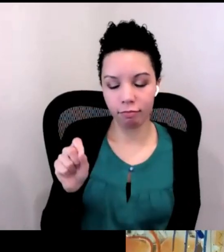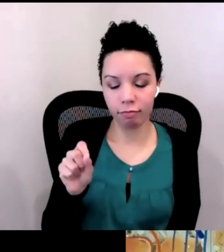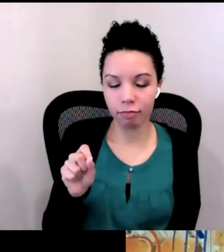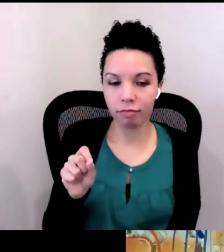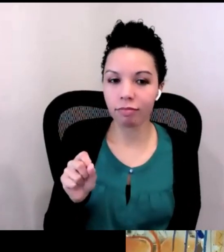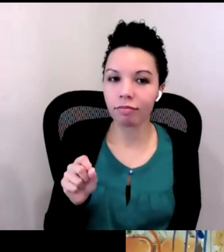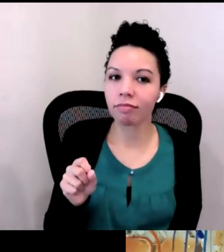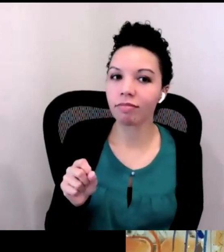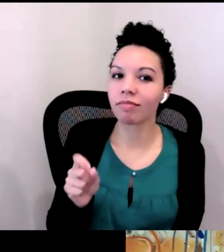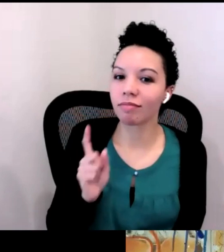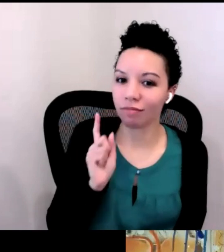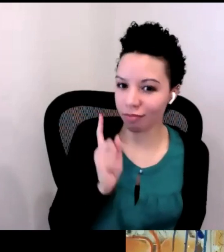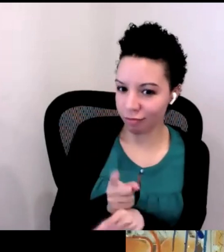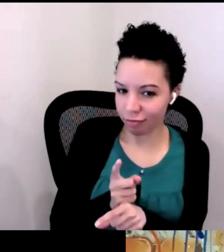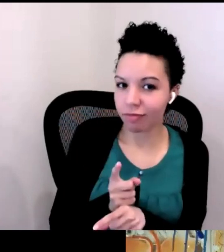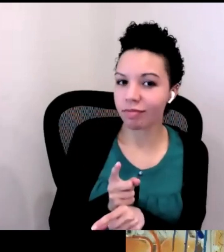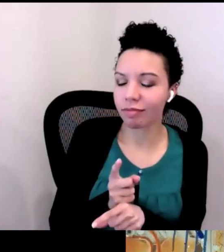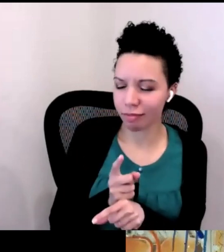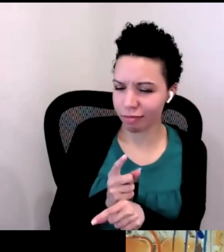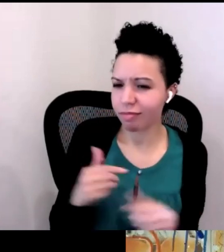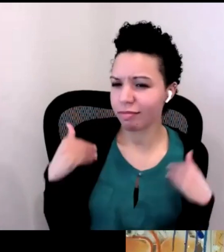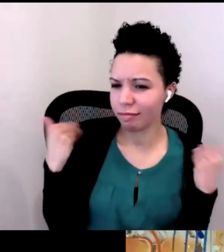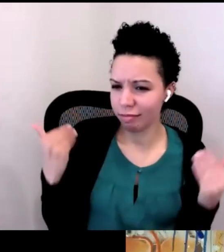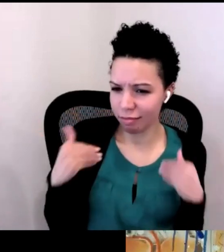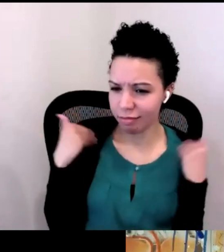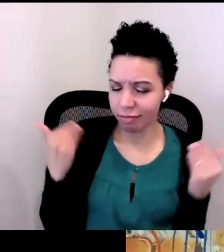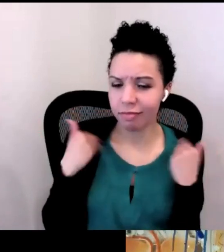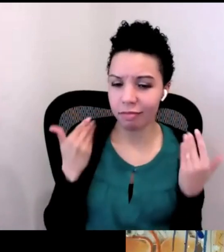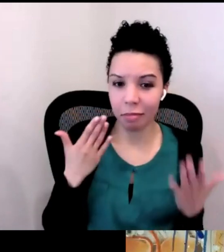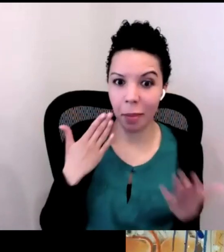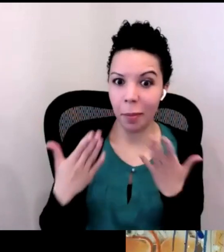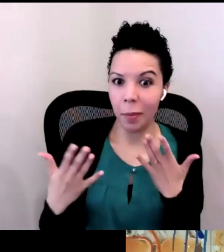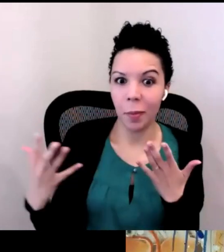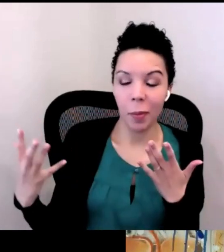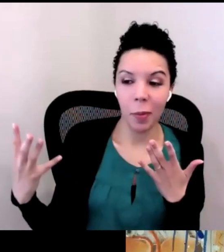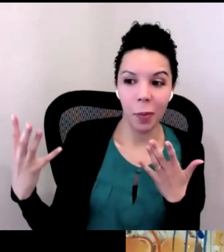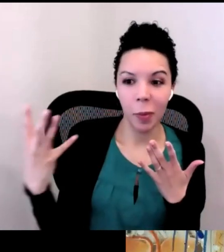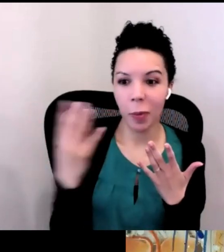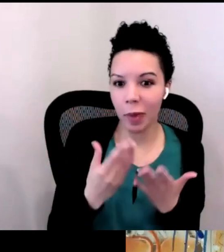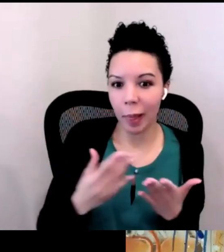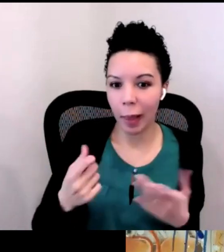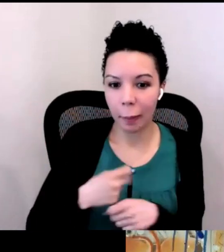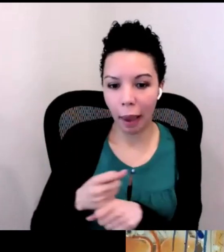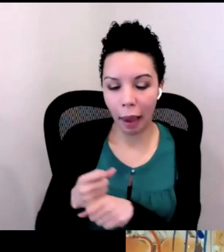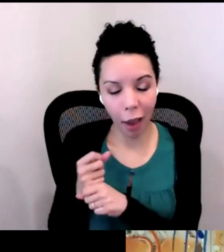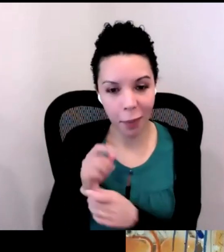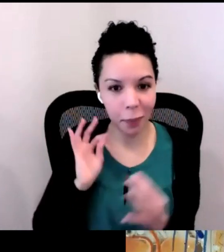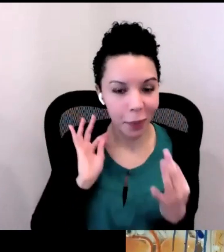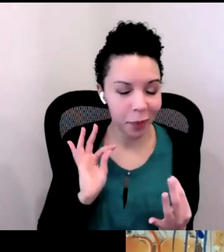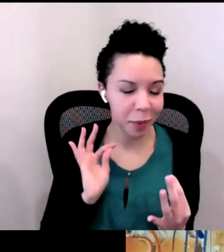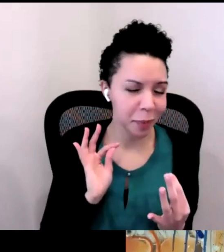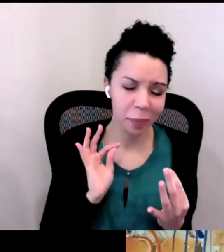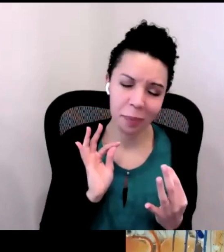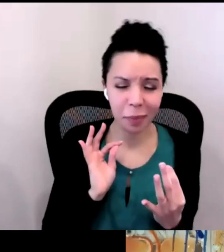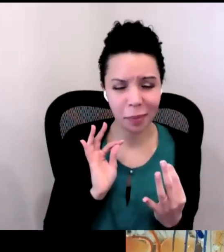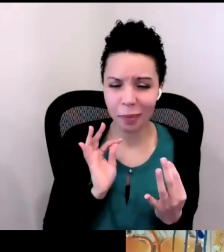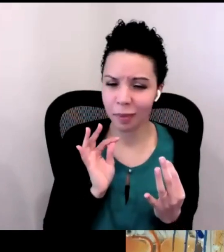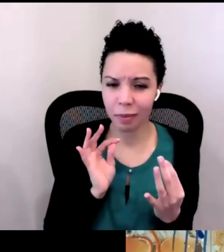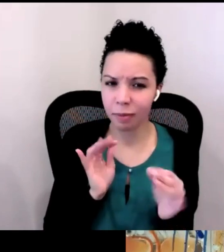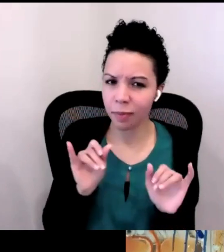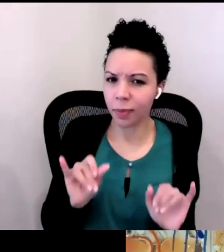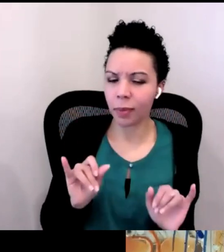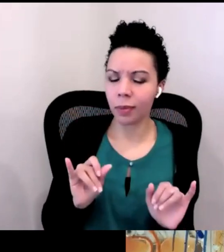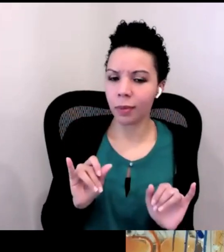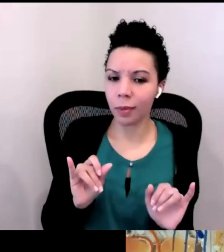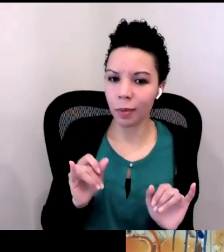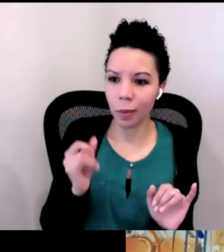look, especially at a young age, you may not make the most beautiful things. It's not going to always be perfect or near perfect, but it's